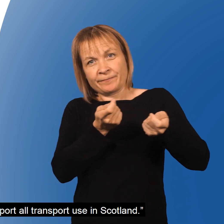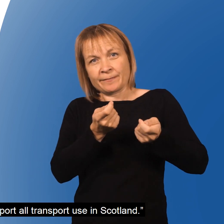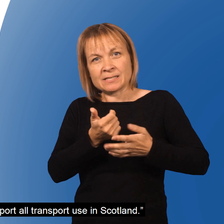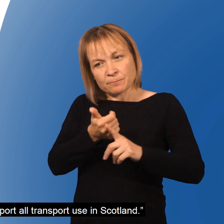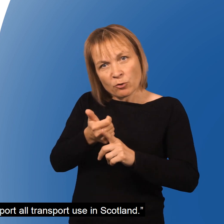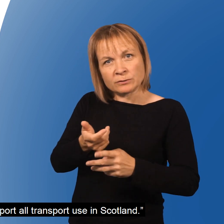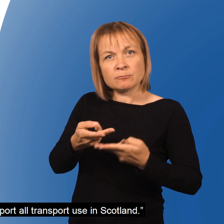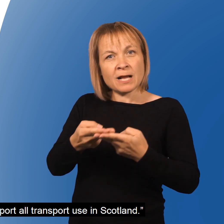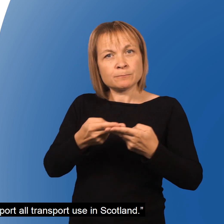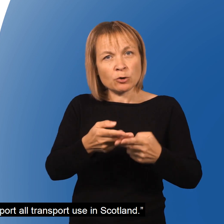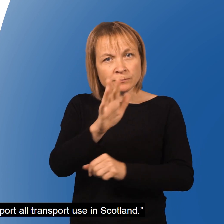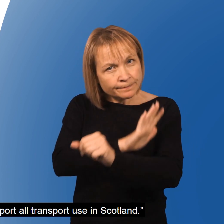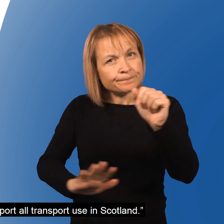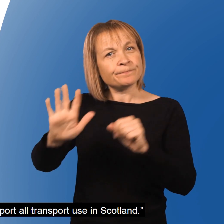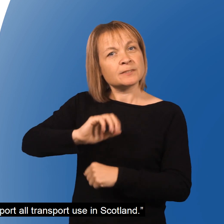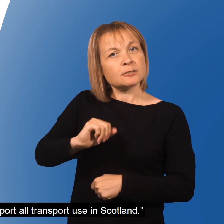in Scotland.